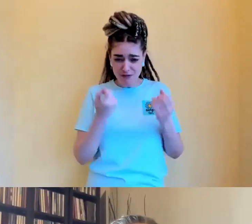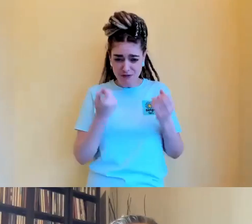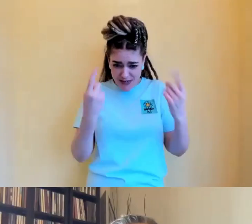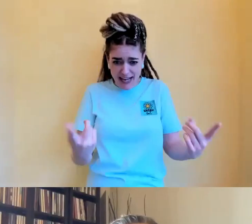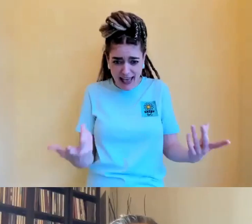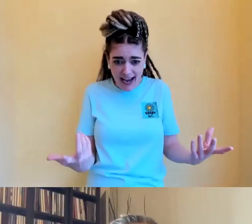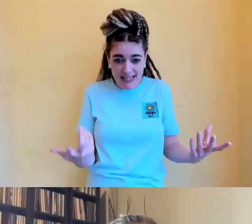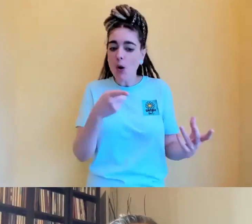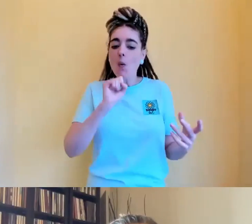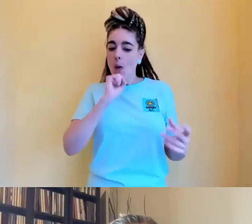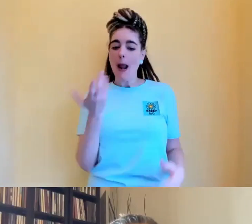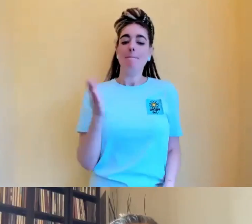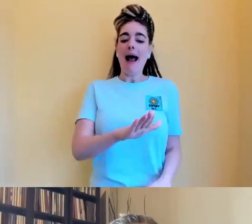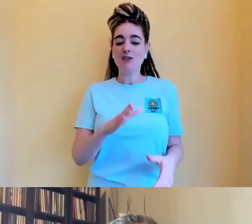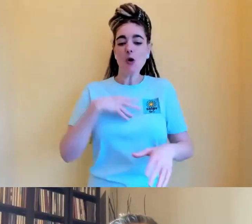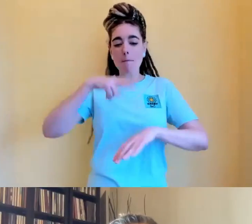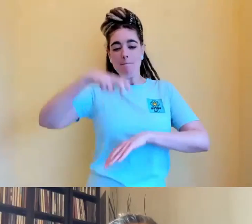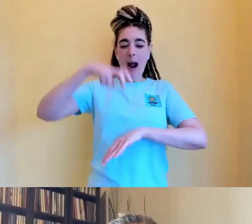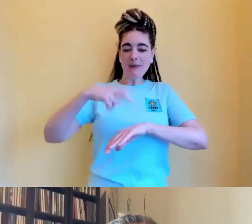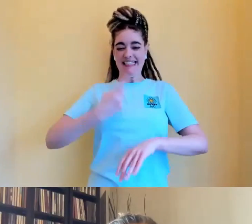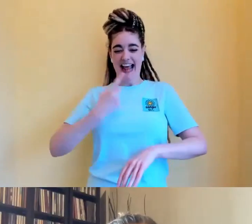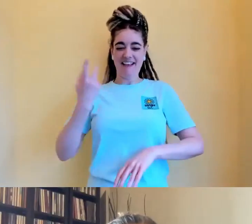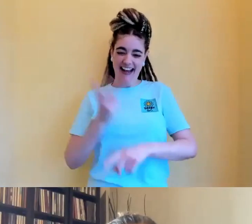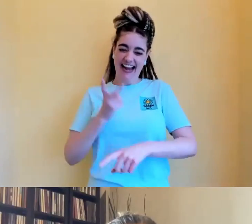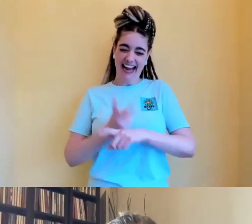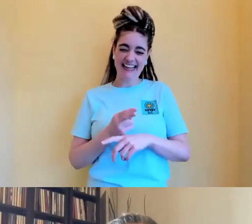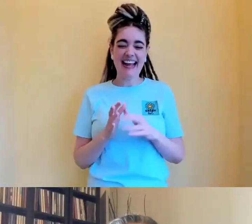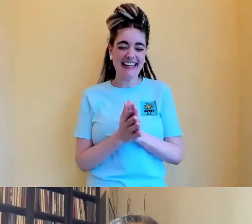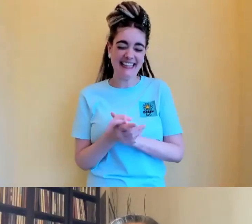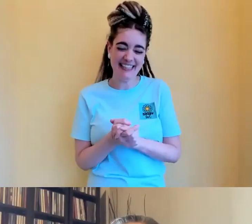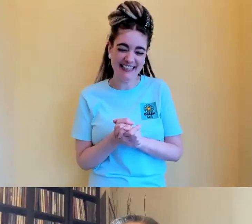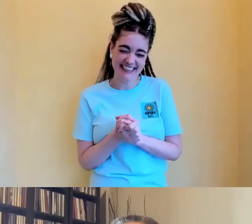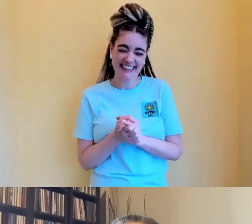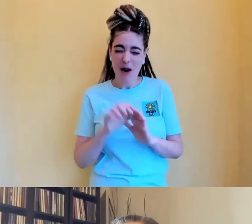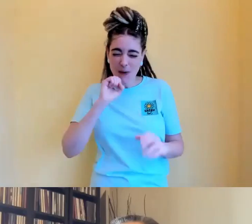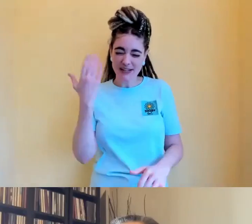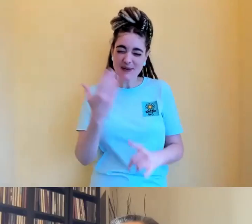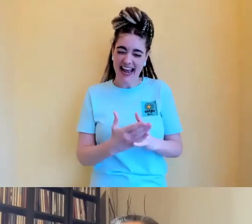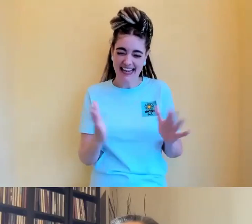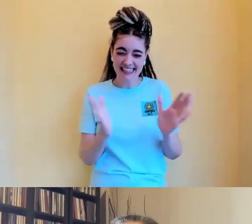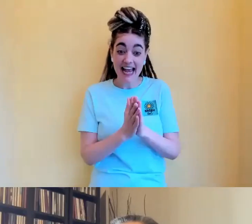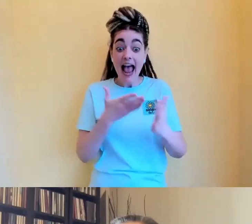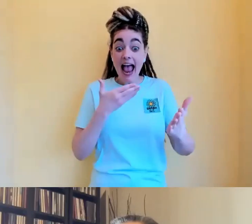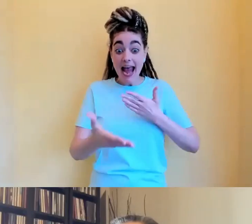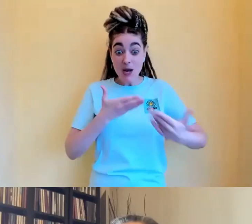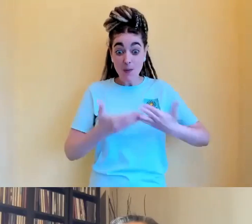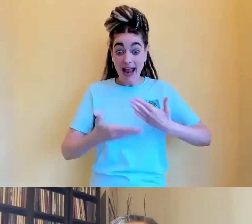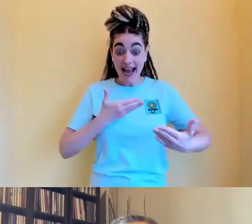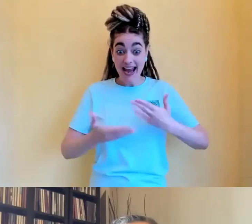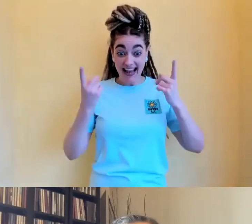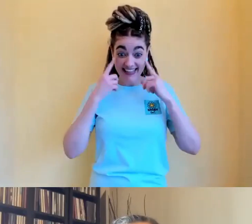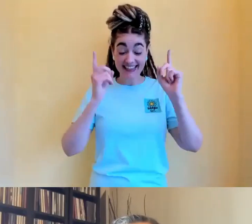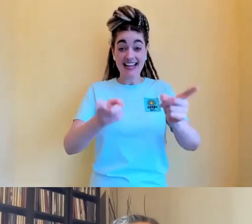to being your original bouncy self, hopefully in the end. Anyway, I think that's about